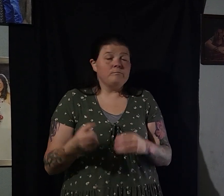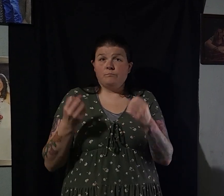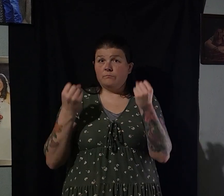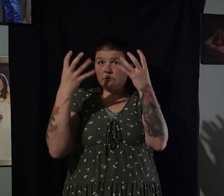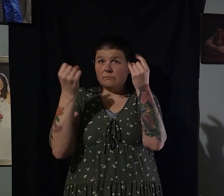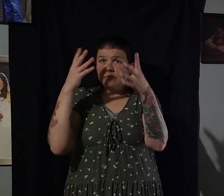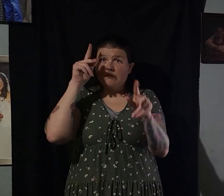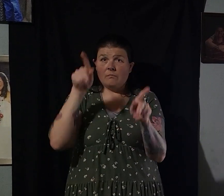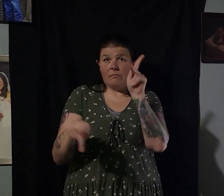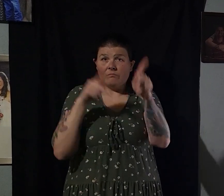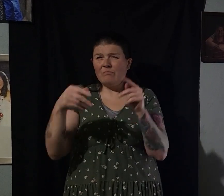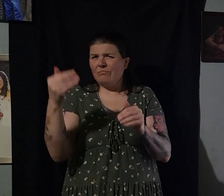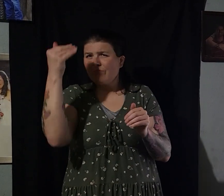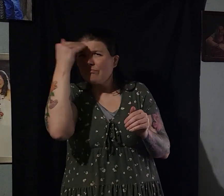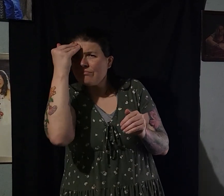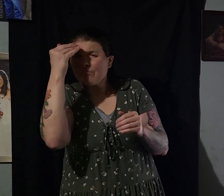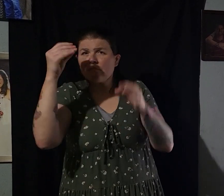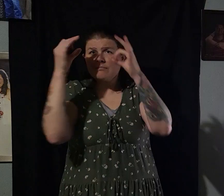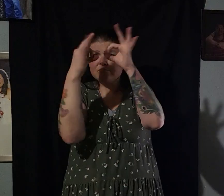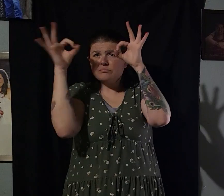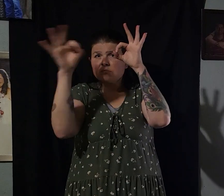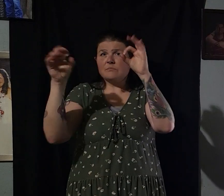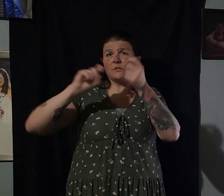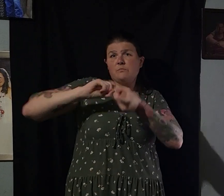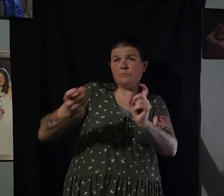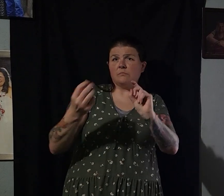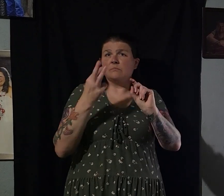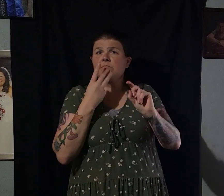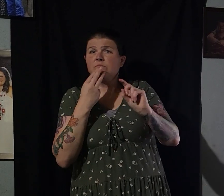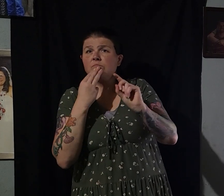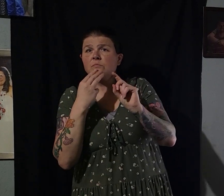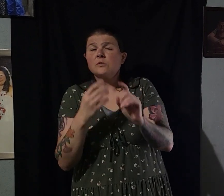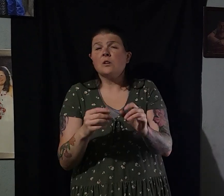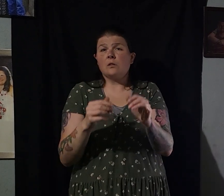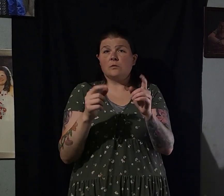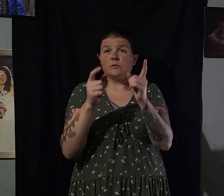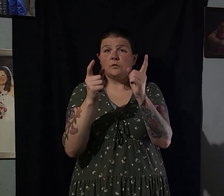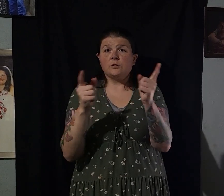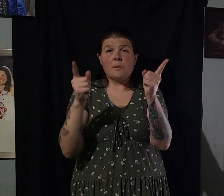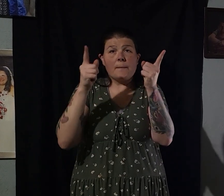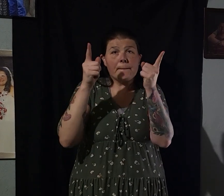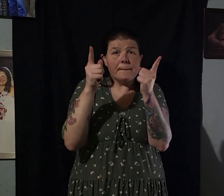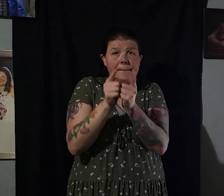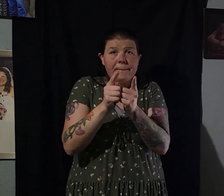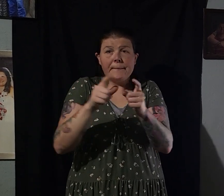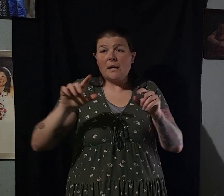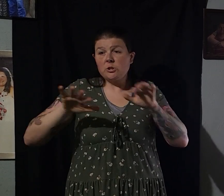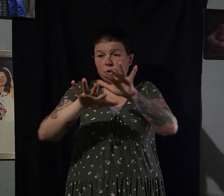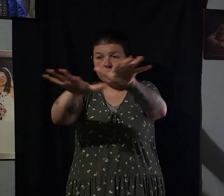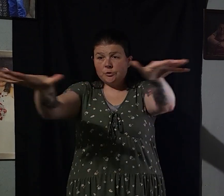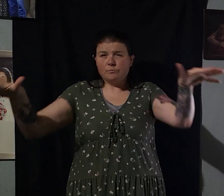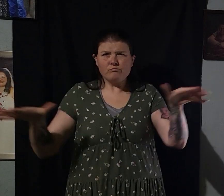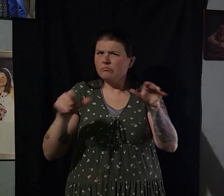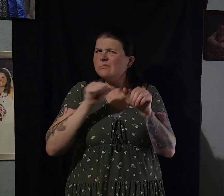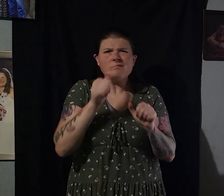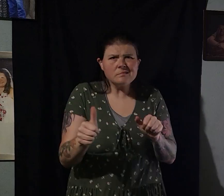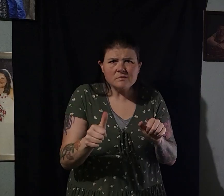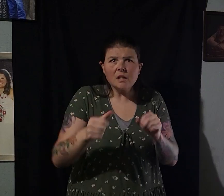Lots of people think chameleons change color to match their surroundings. They don't. They change color when